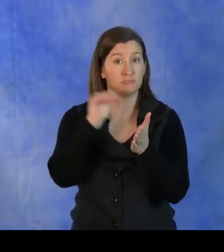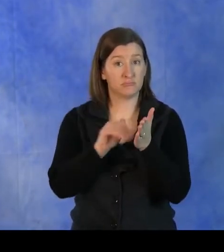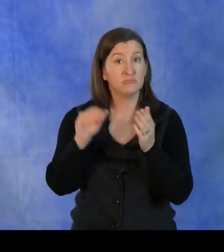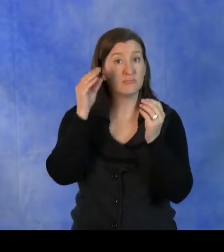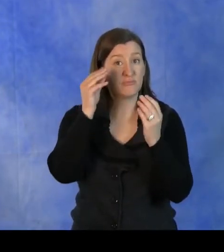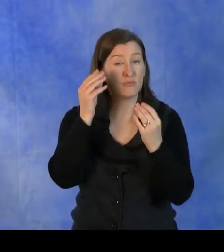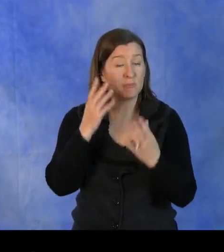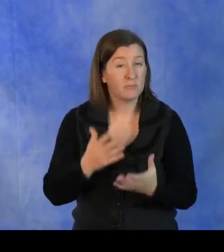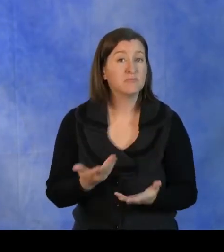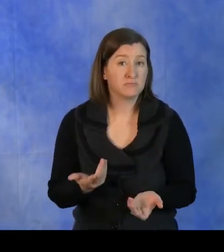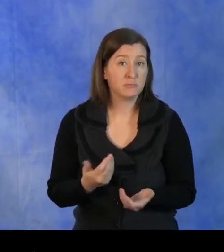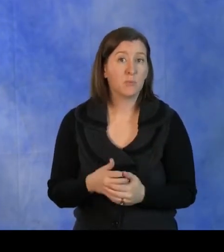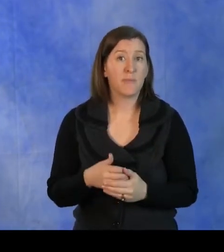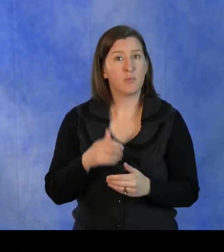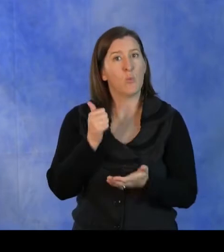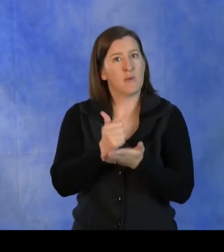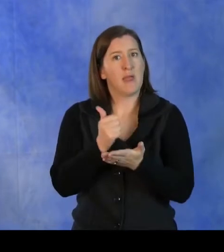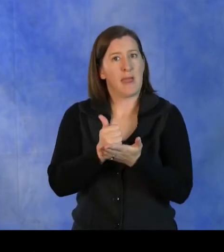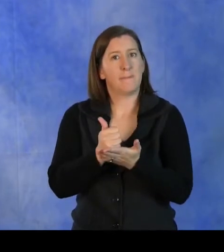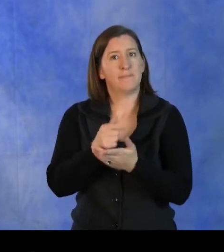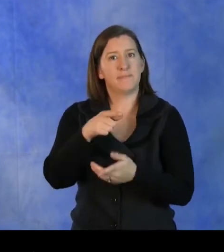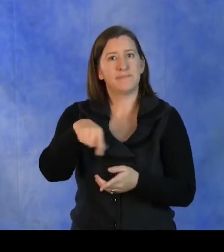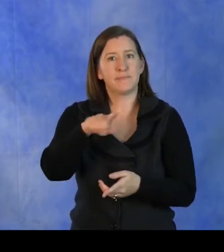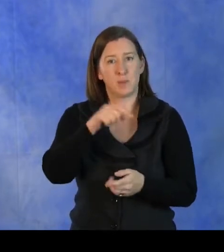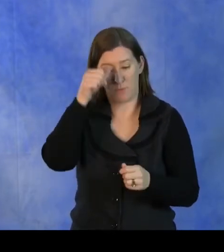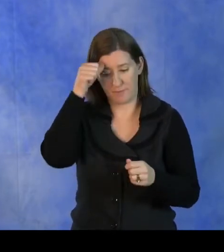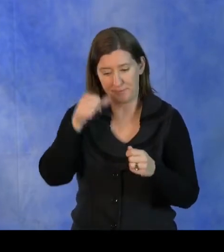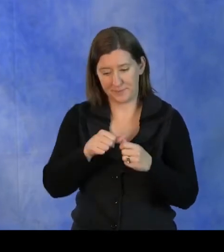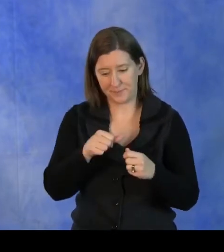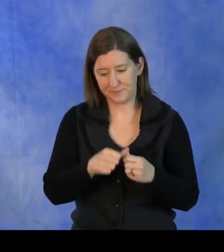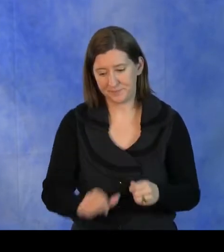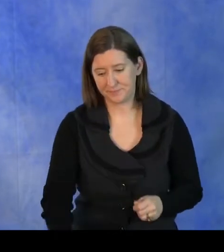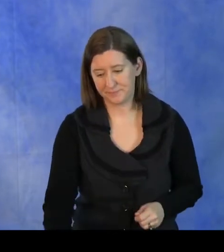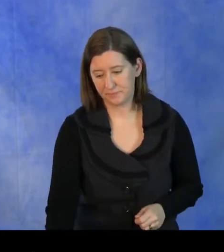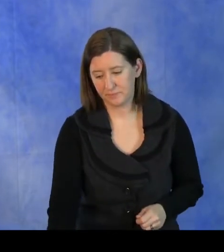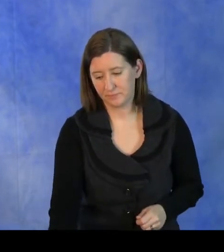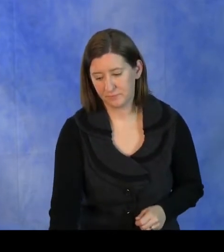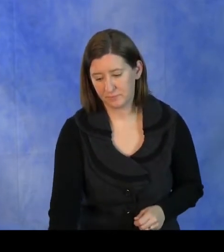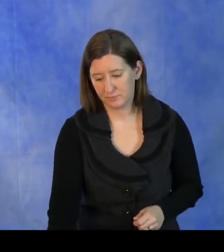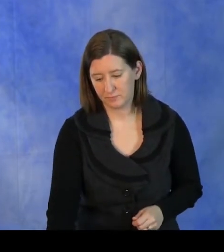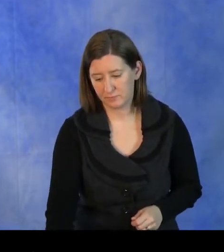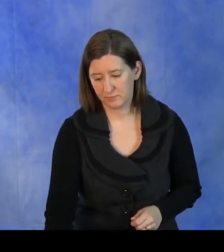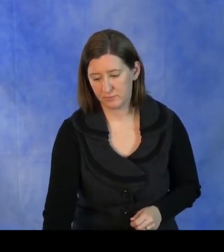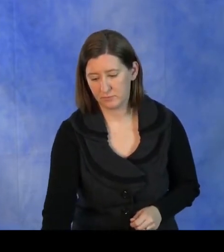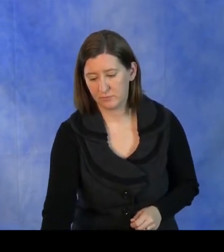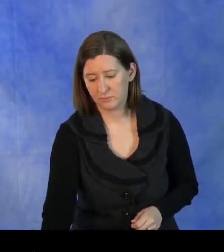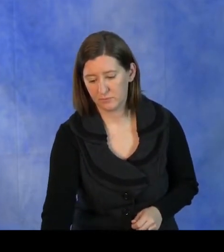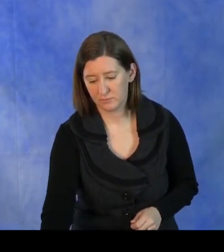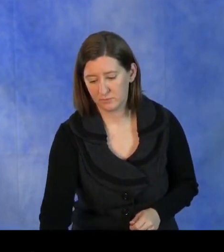You might have to repeat yourself that information just to help them remember it.